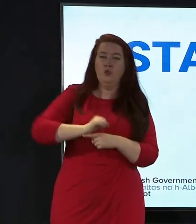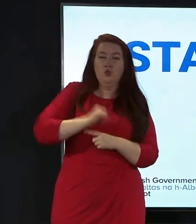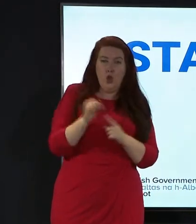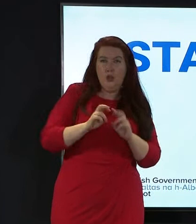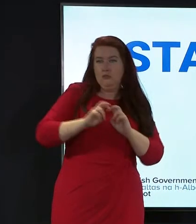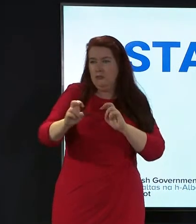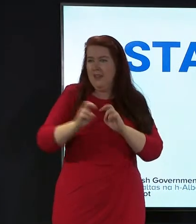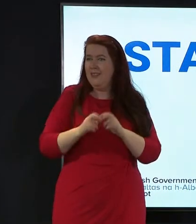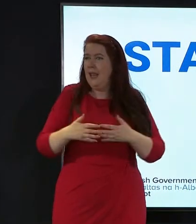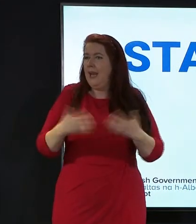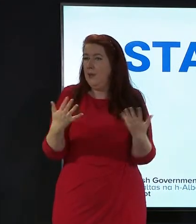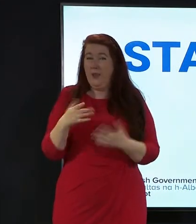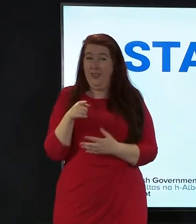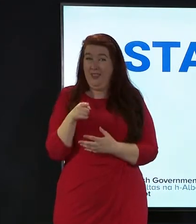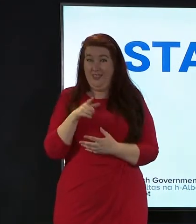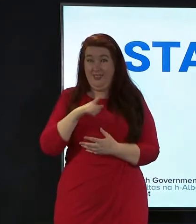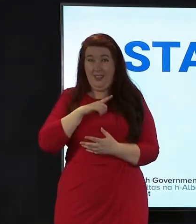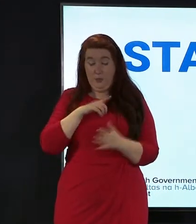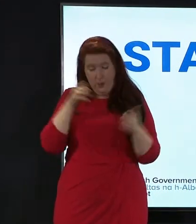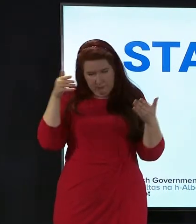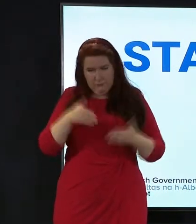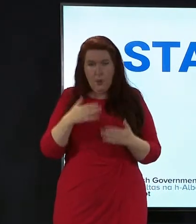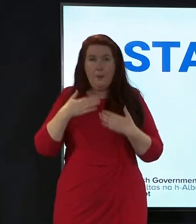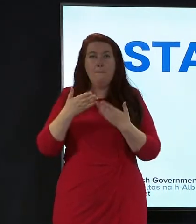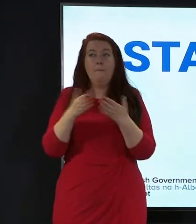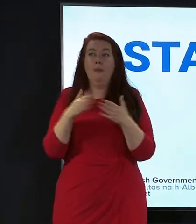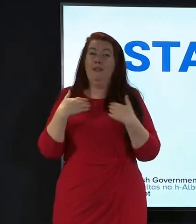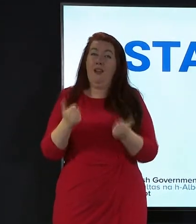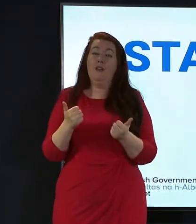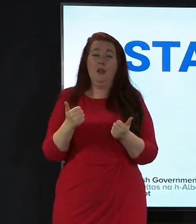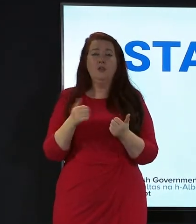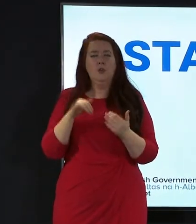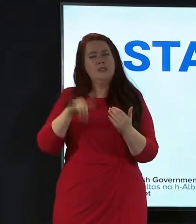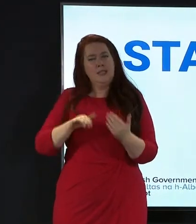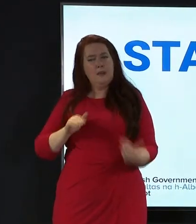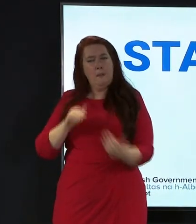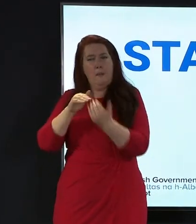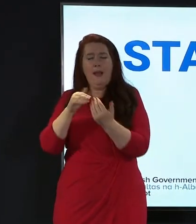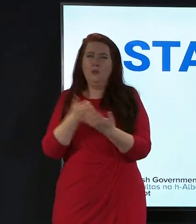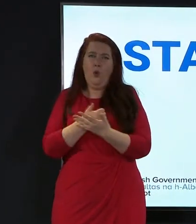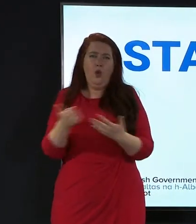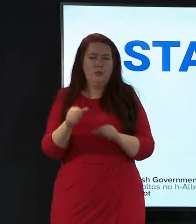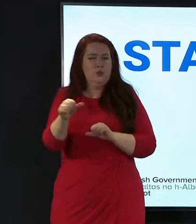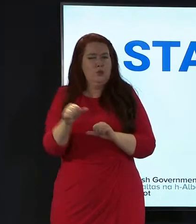is just nonsense. So they are proportionate and time limited for only